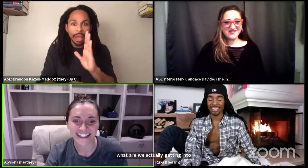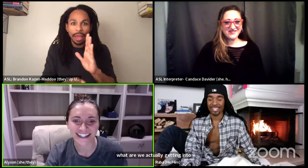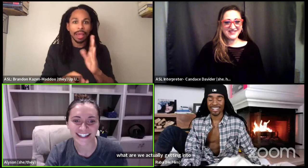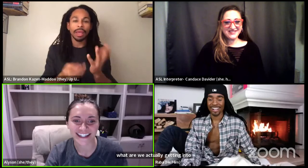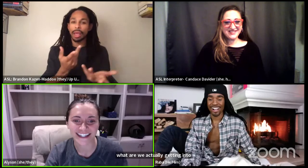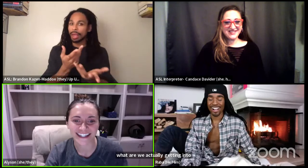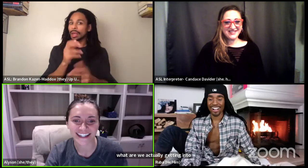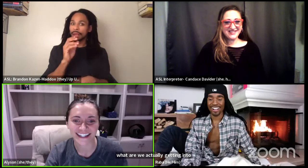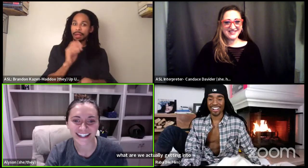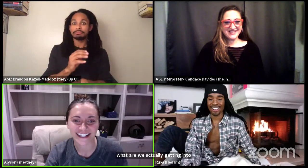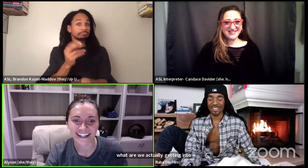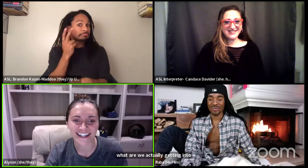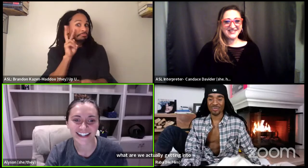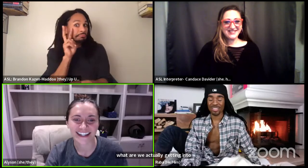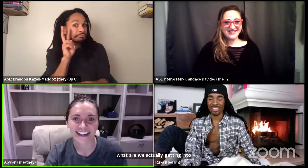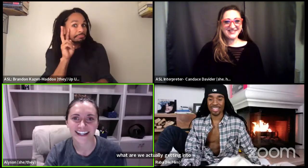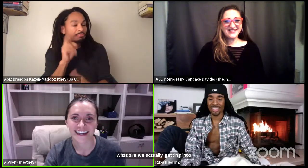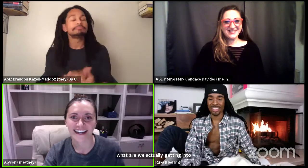Amazing.